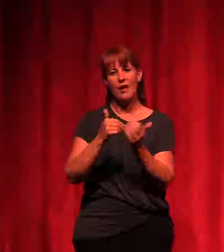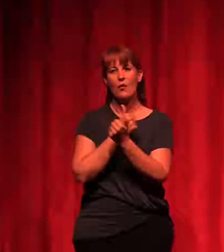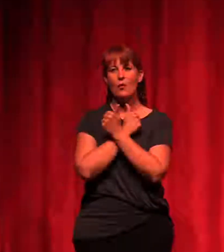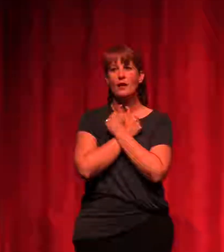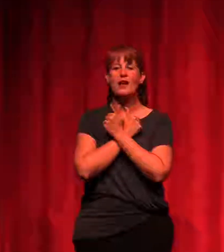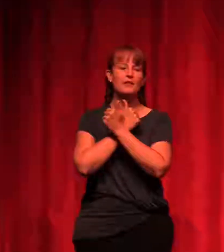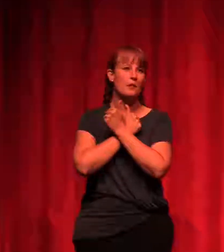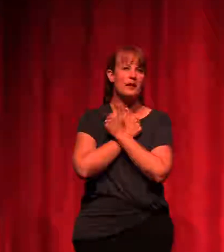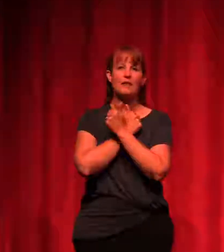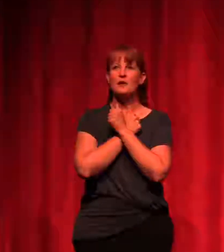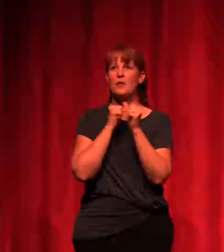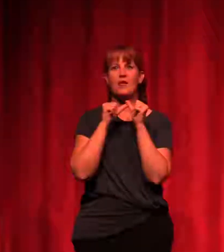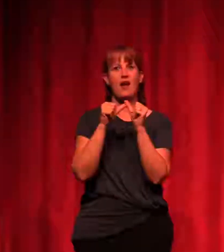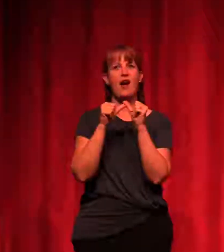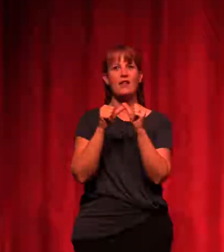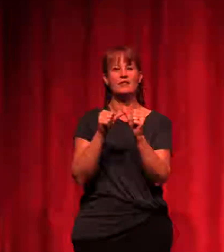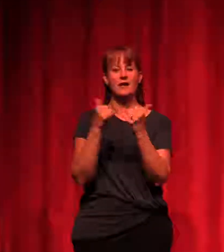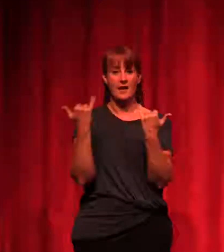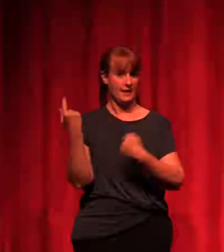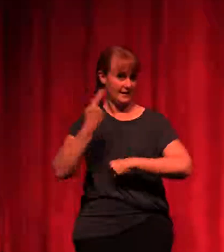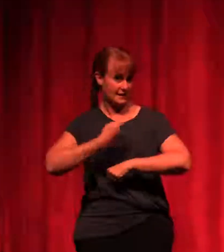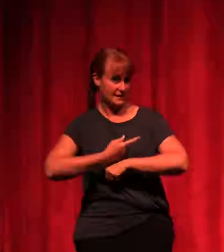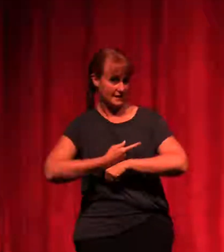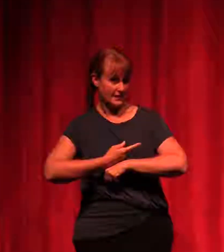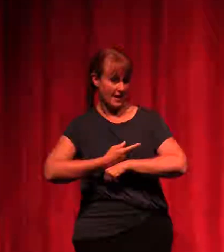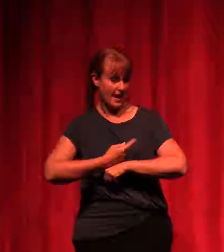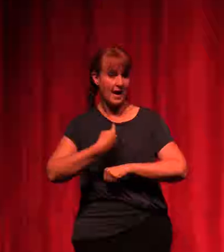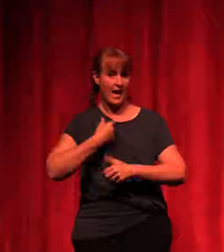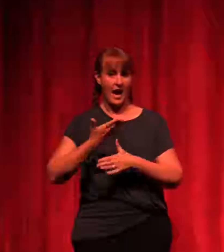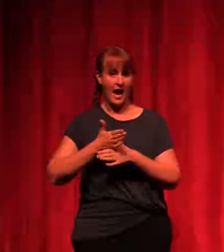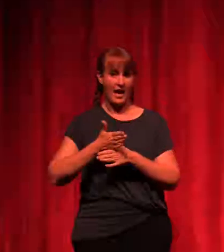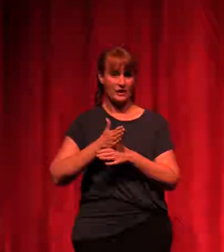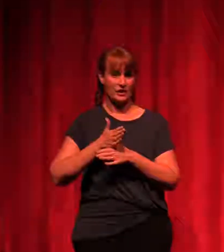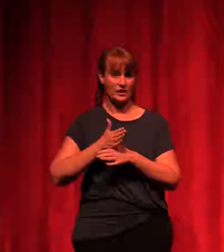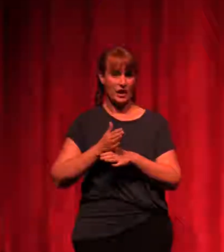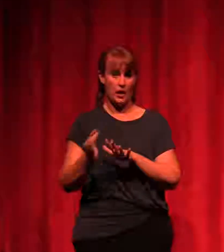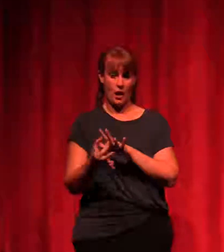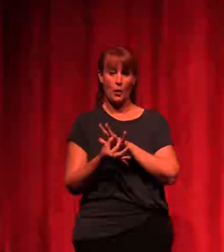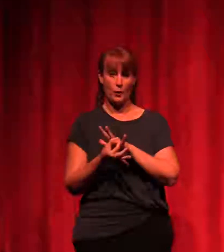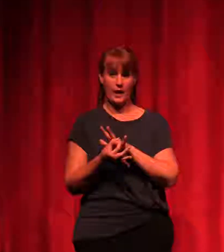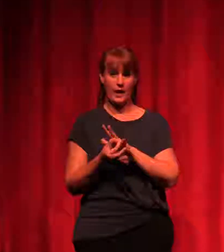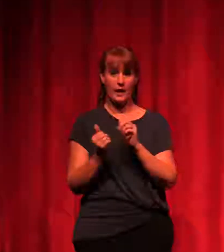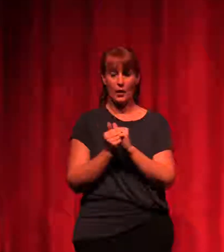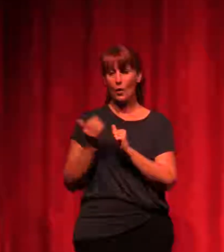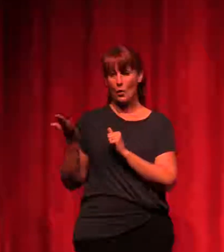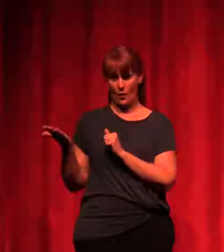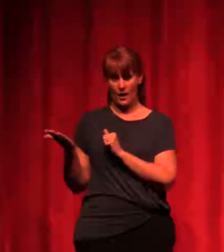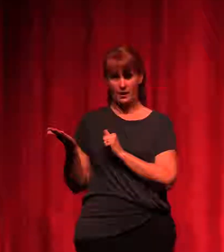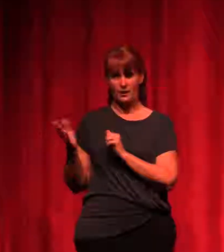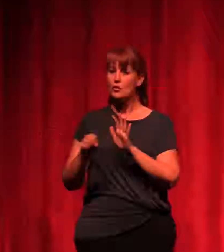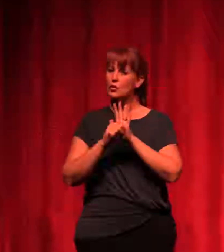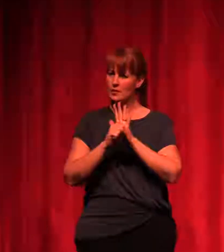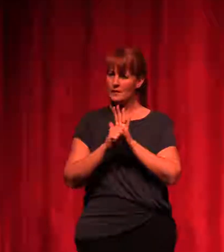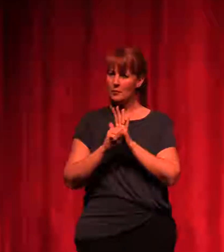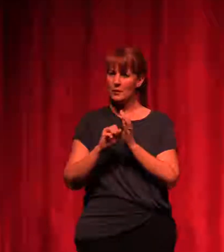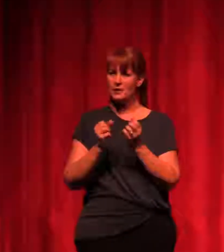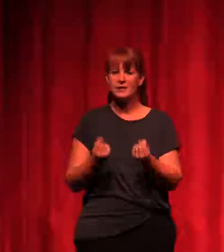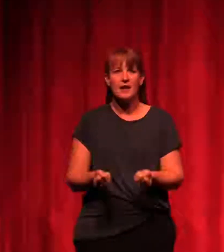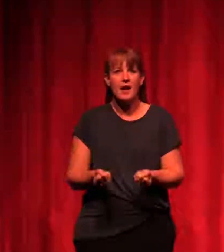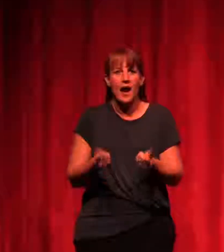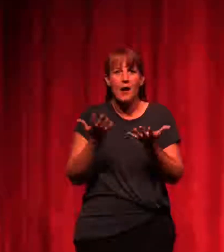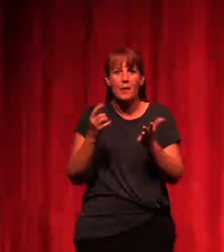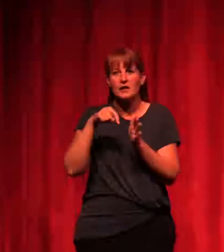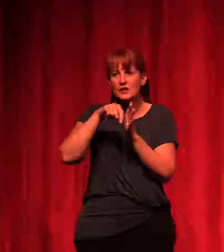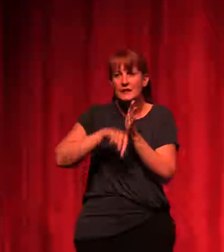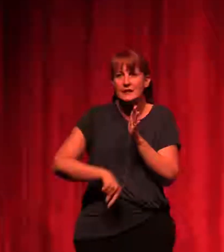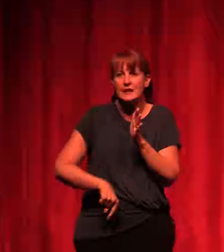and we loved and loved. And today, we share rings together to symbolize how far and how